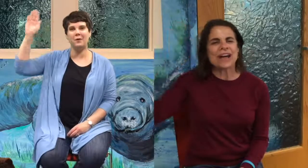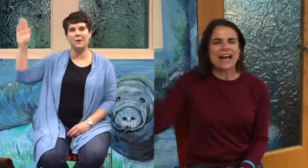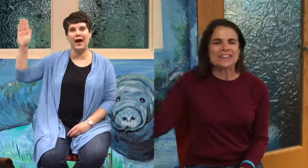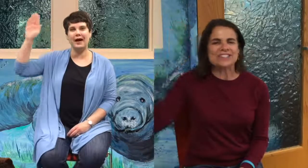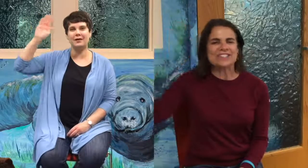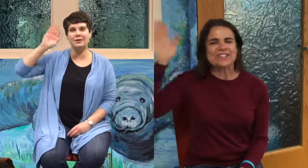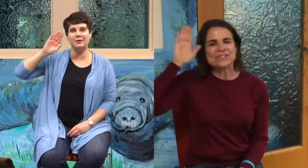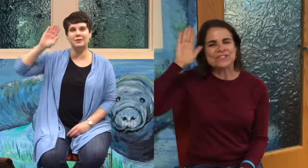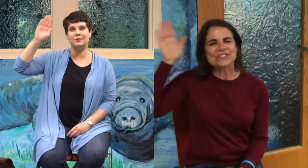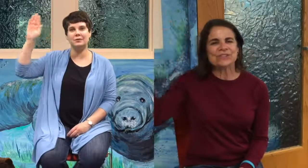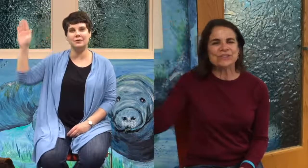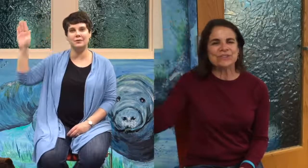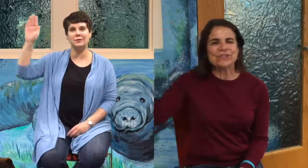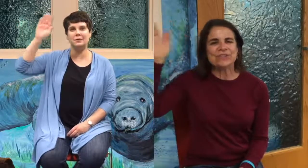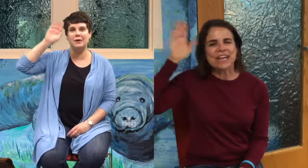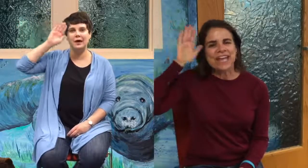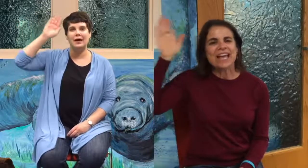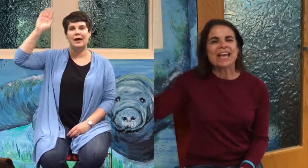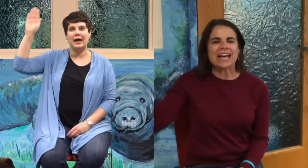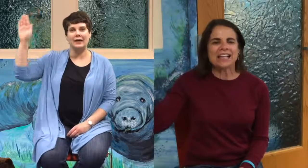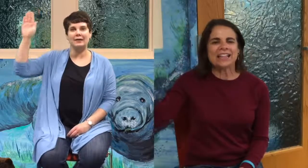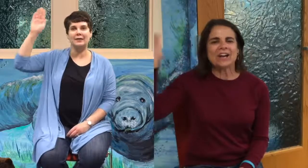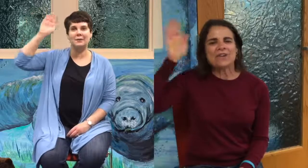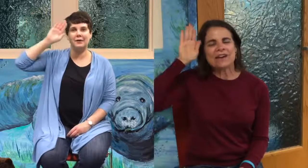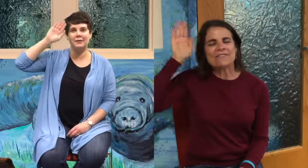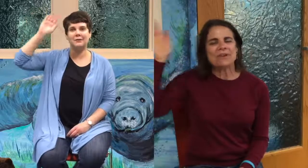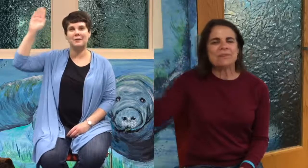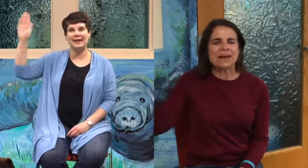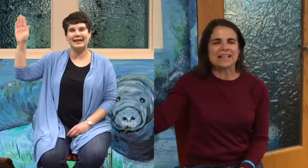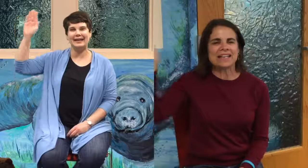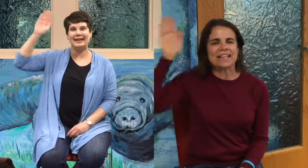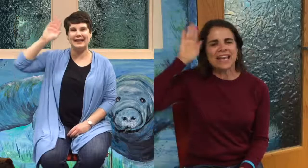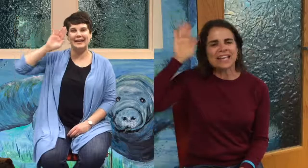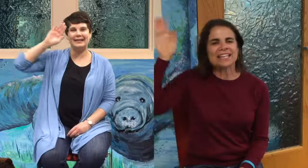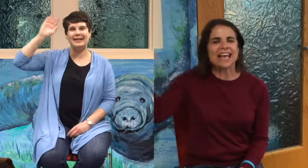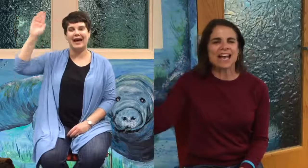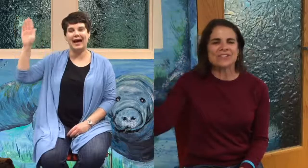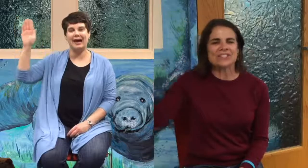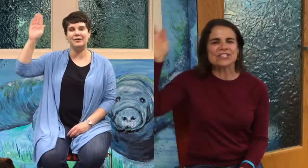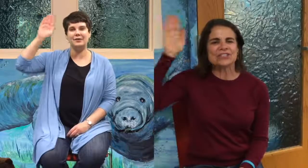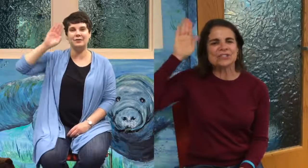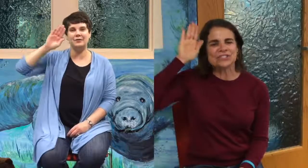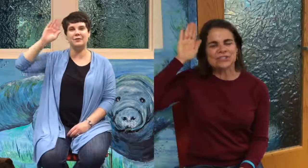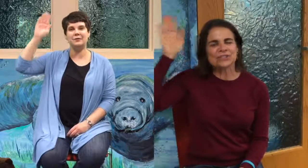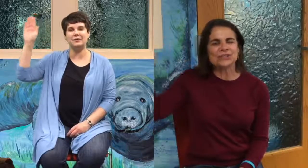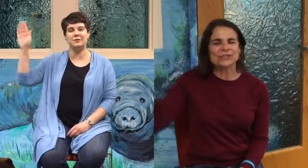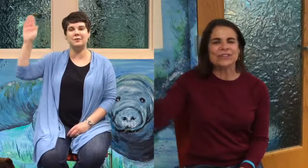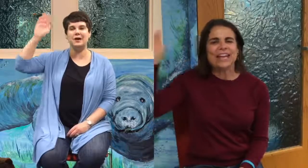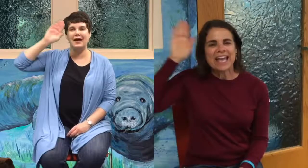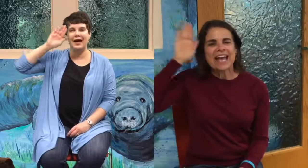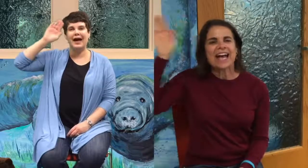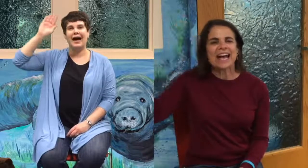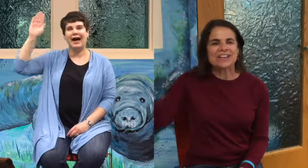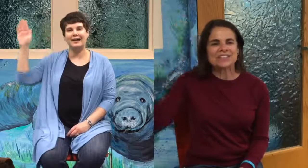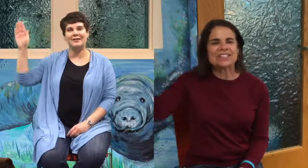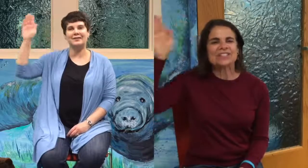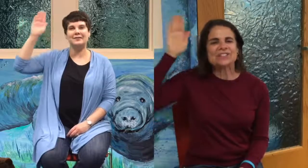how do you do? Hello everybody, and how do you do? How do you do